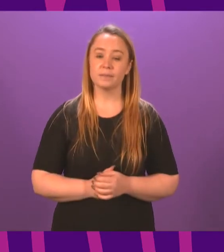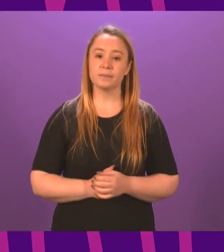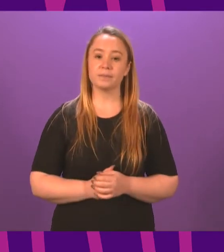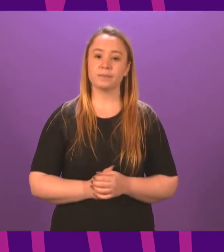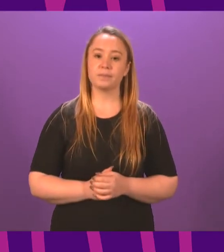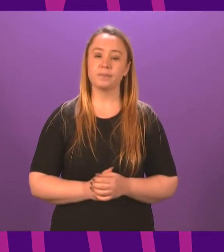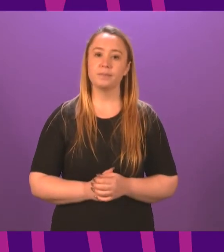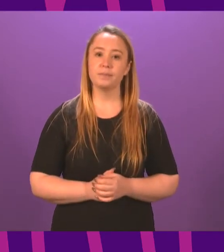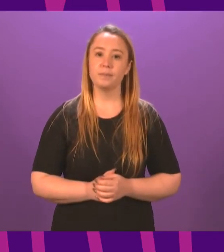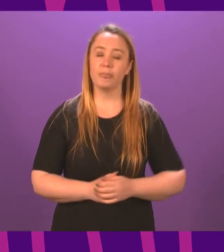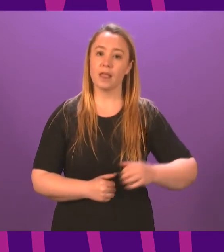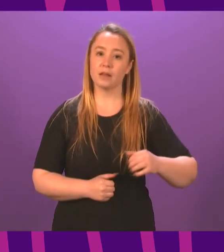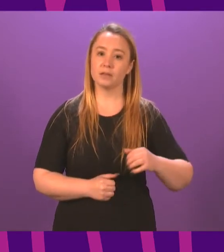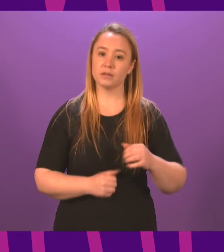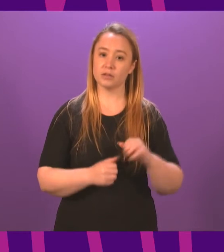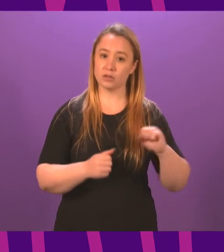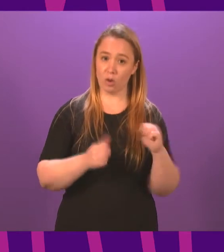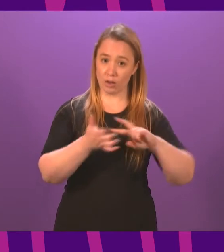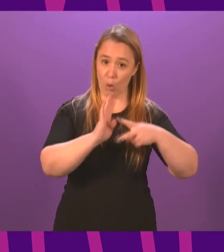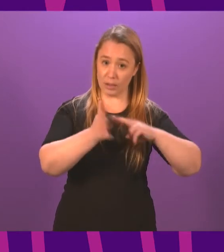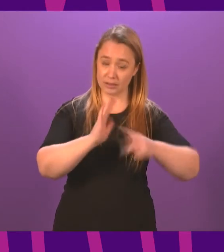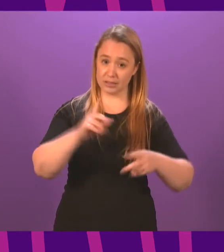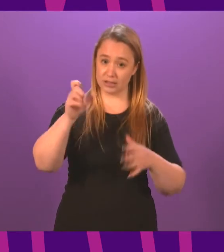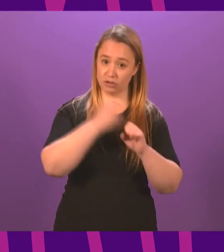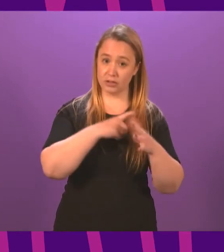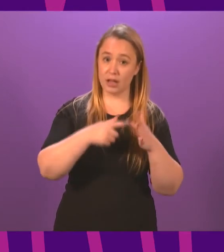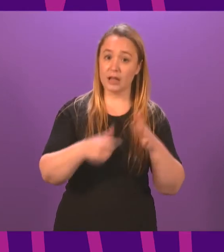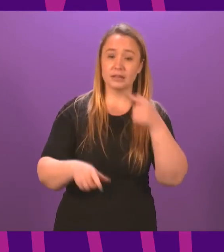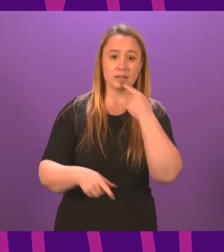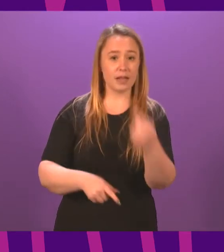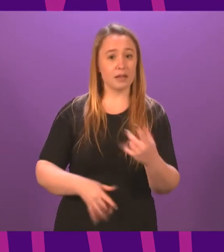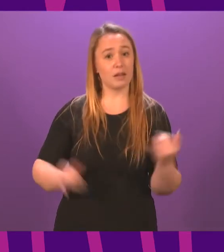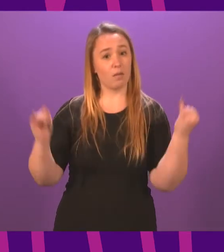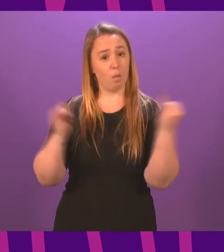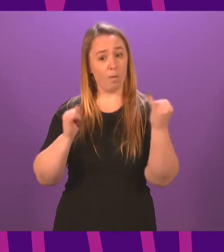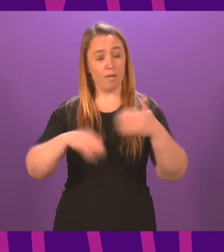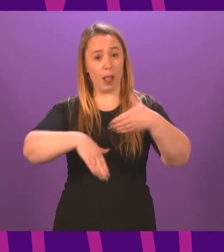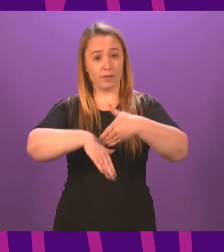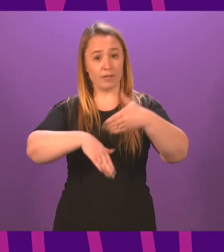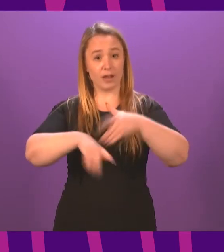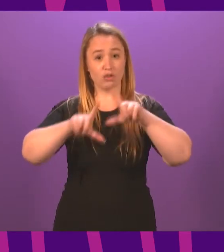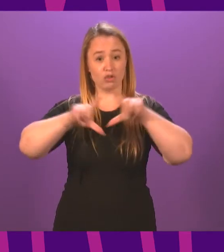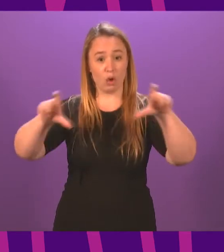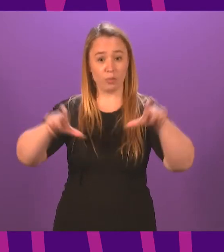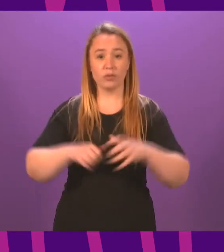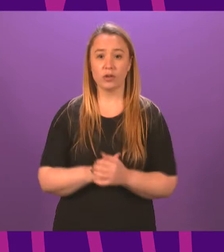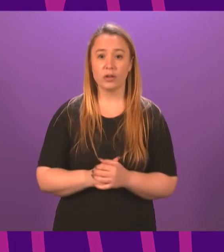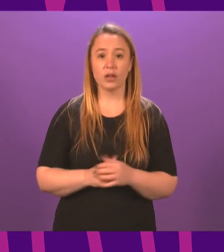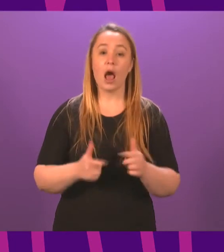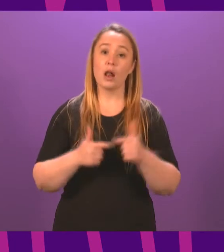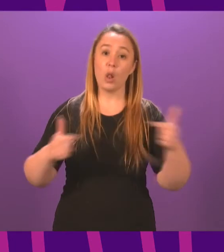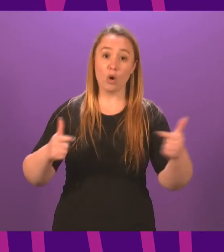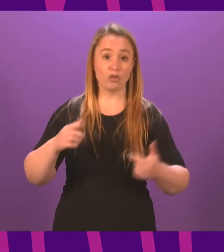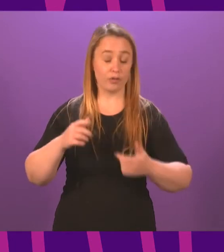CBI Scotland has described the measures as a body blow for businesses across many parts of Scotland, and the Scottish Licensed Trade Association said that there will be many